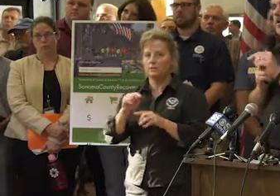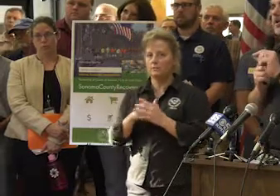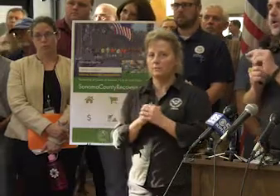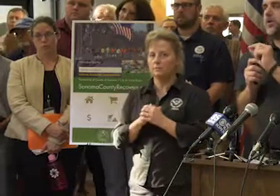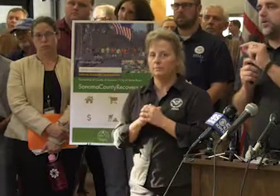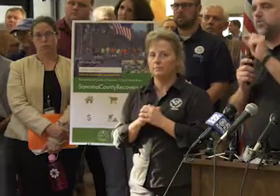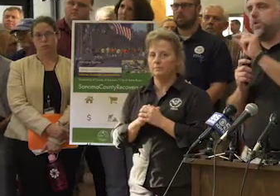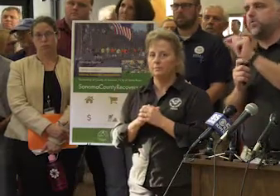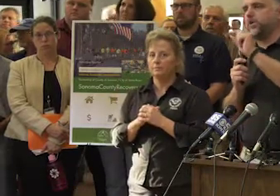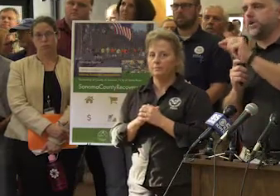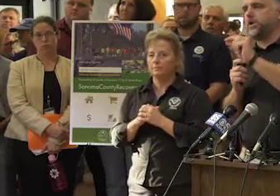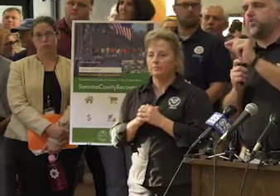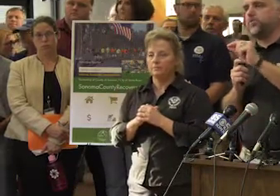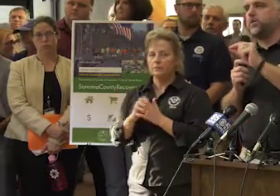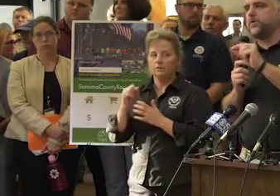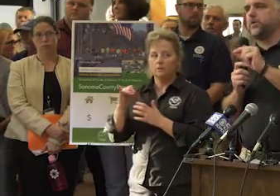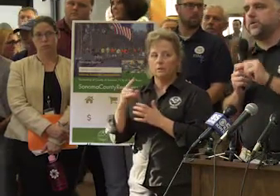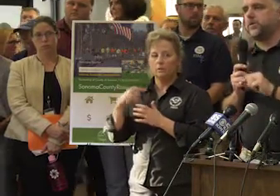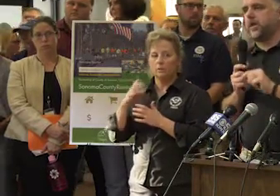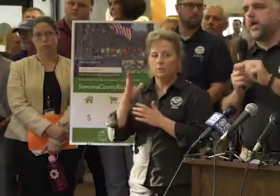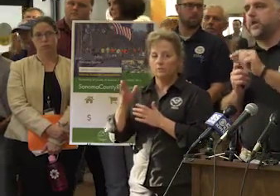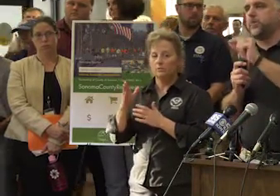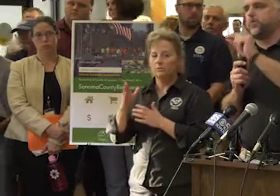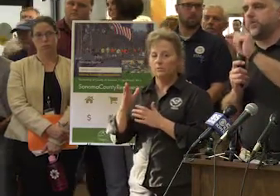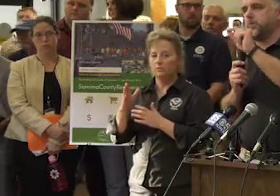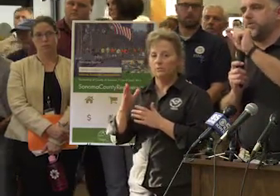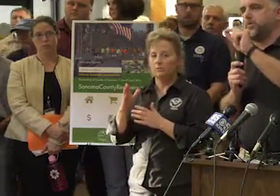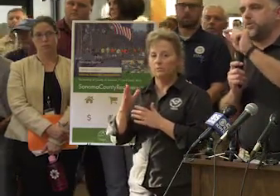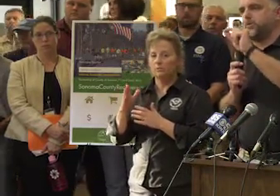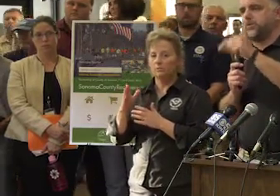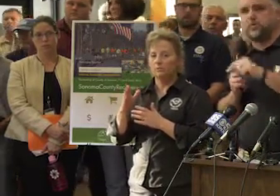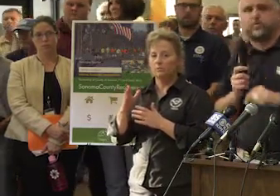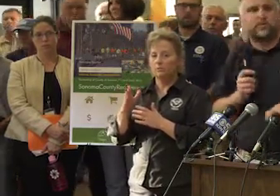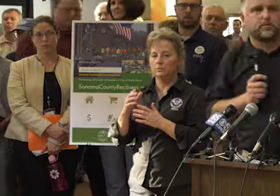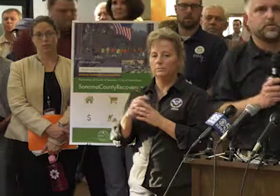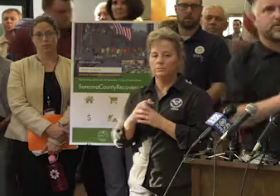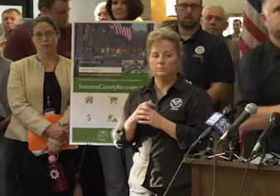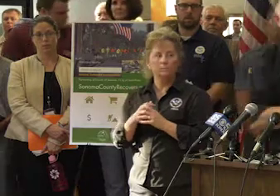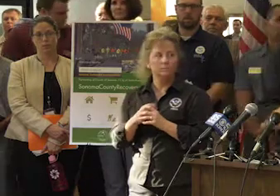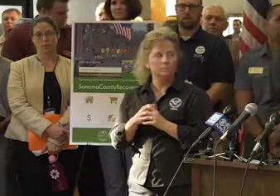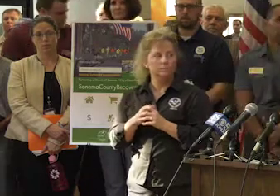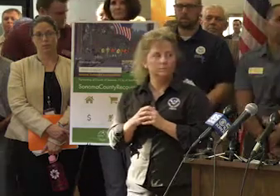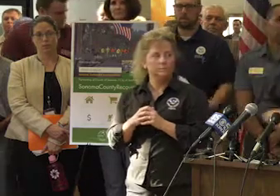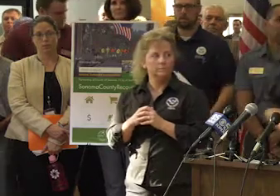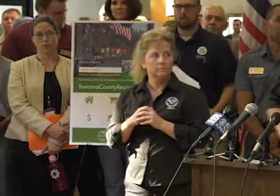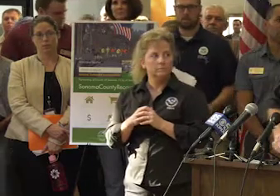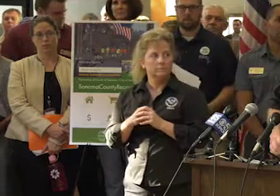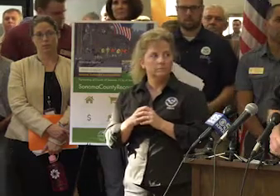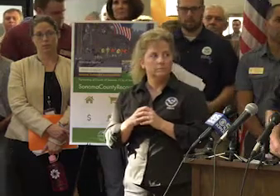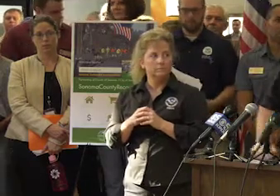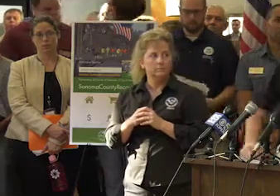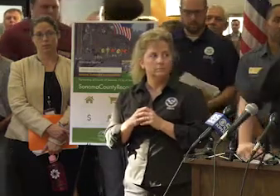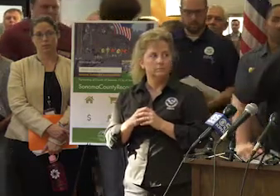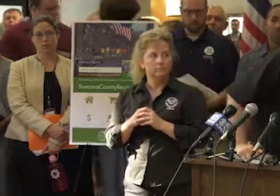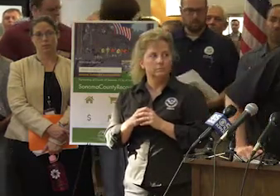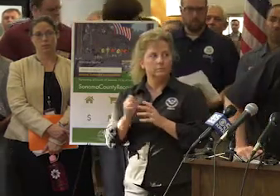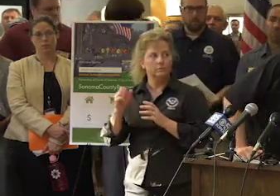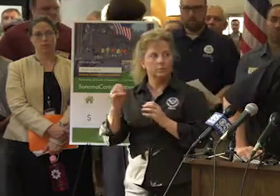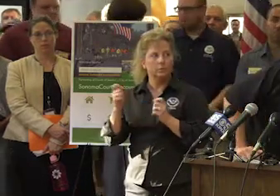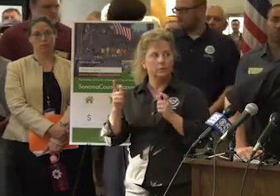Sir, we will look at your... Yeah. Can I get in here? Yeah, go ahead. So